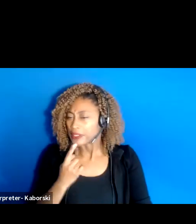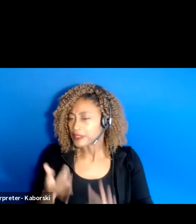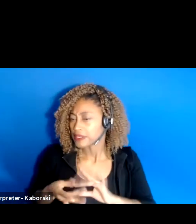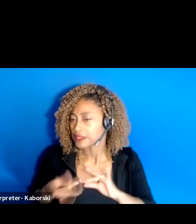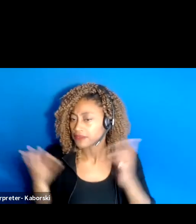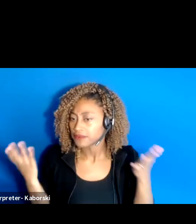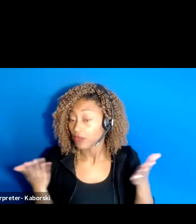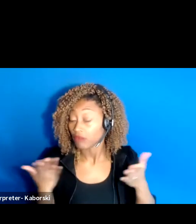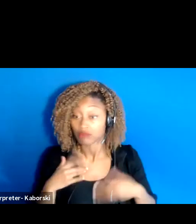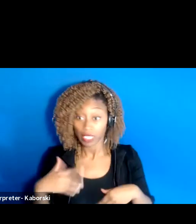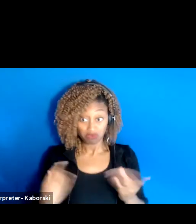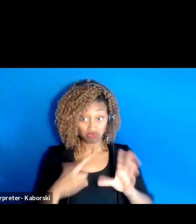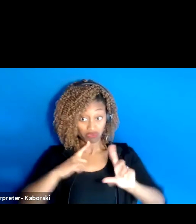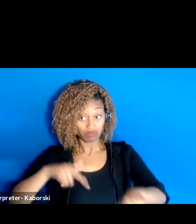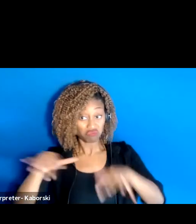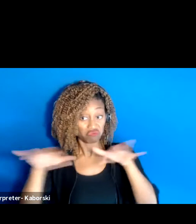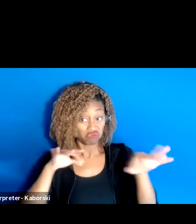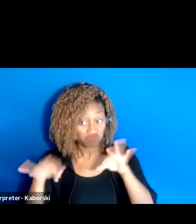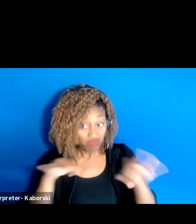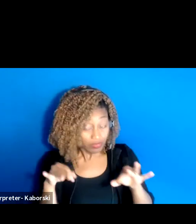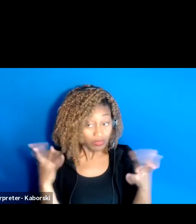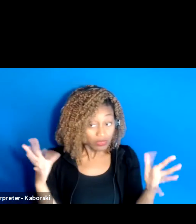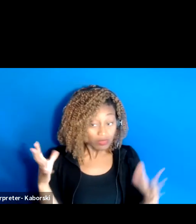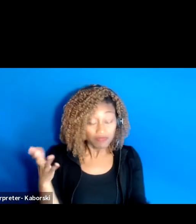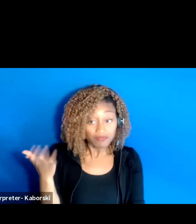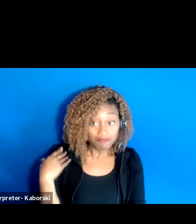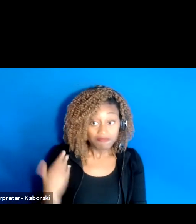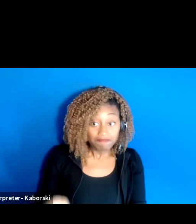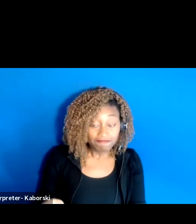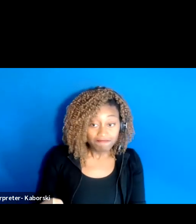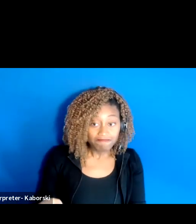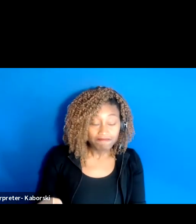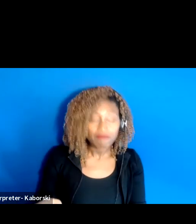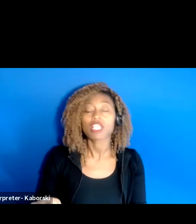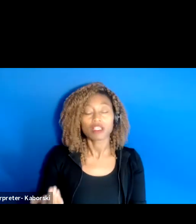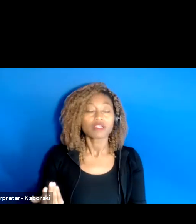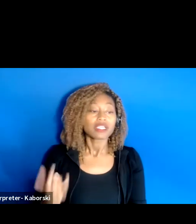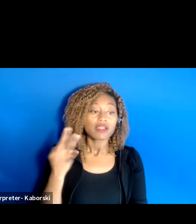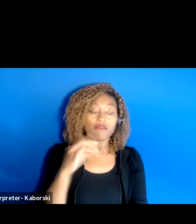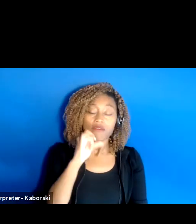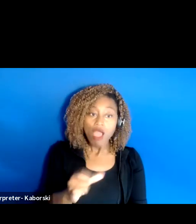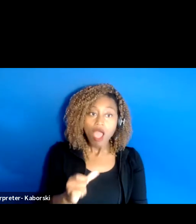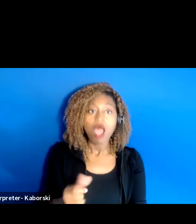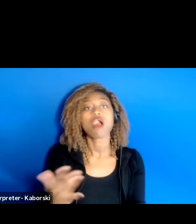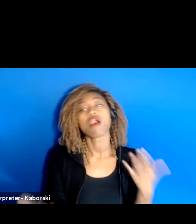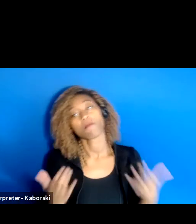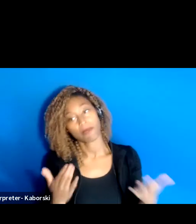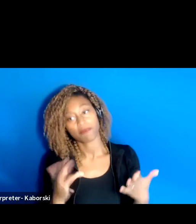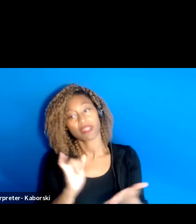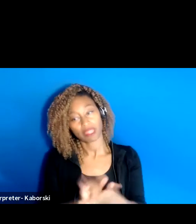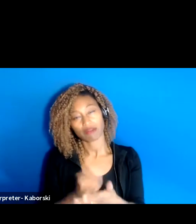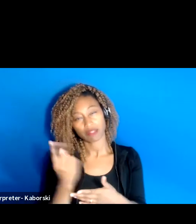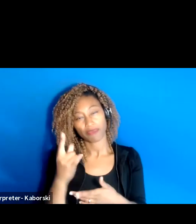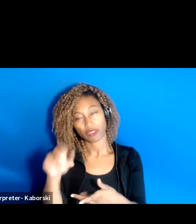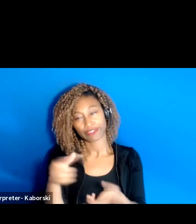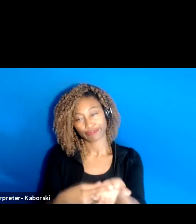silk provided direction? And if not, then that might be something to talk